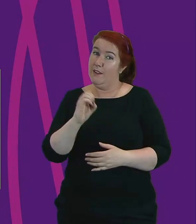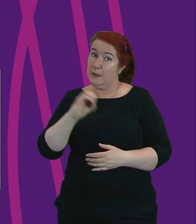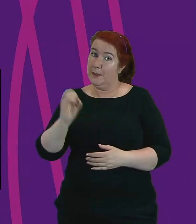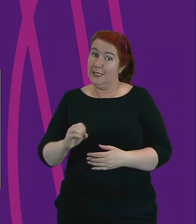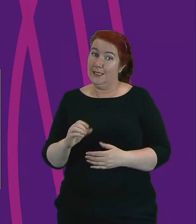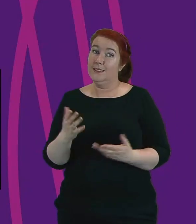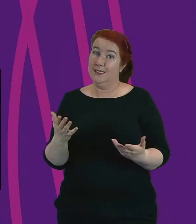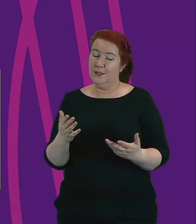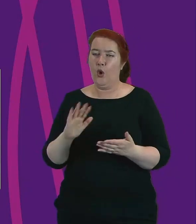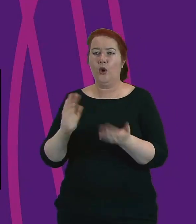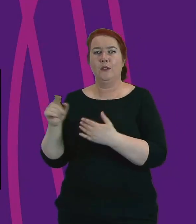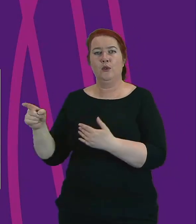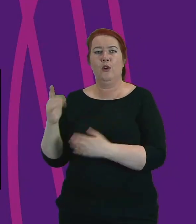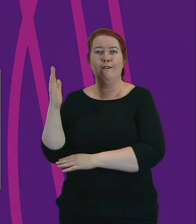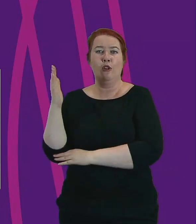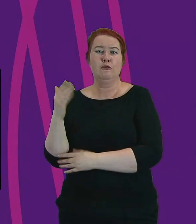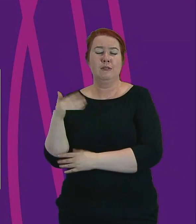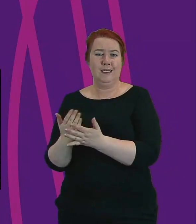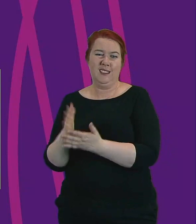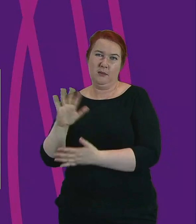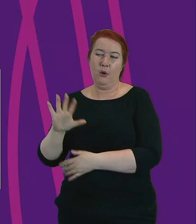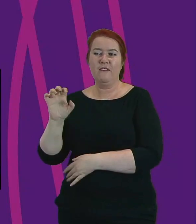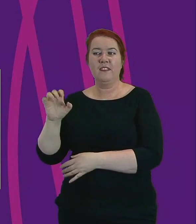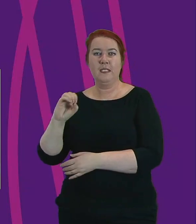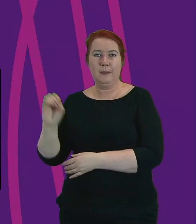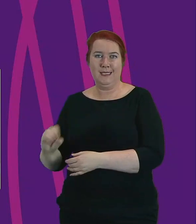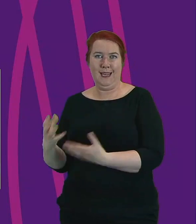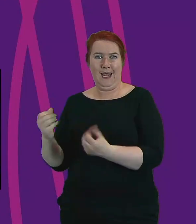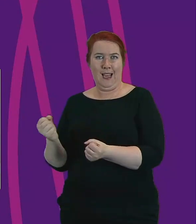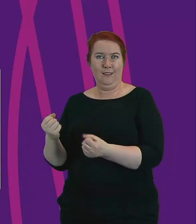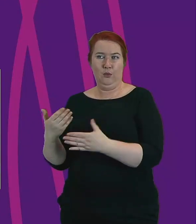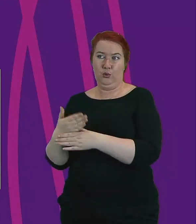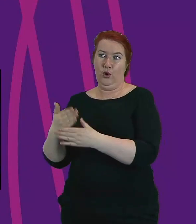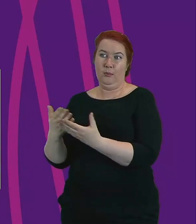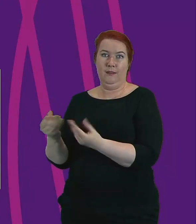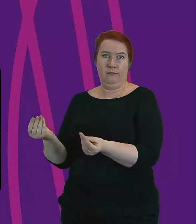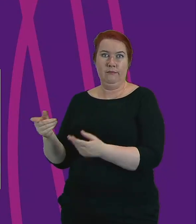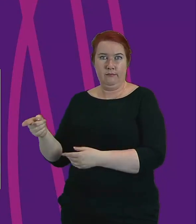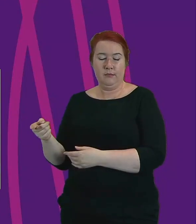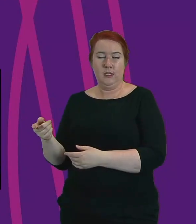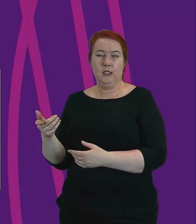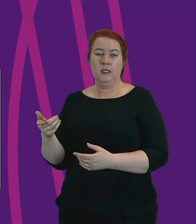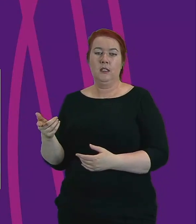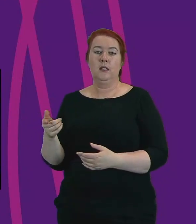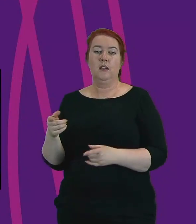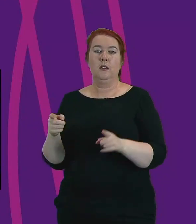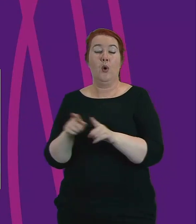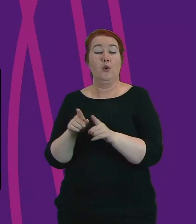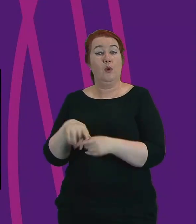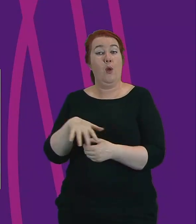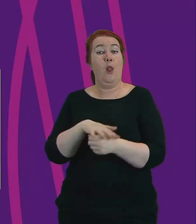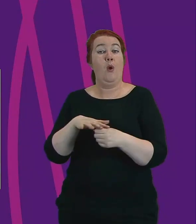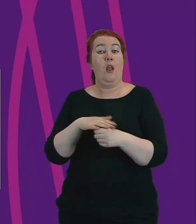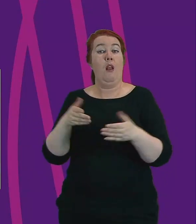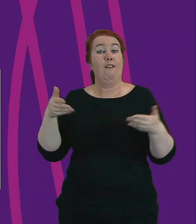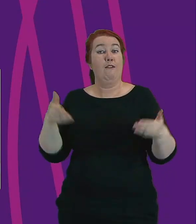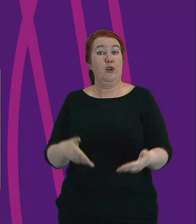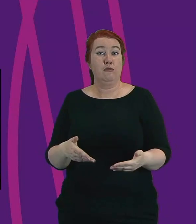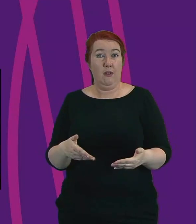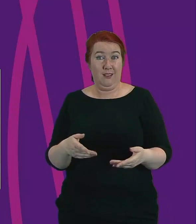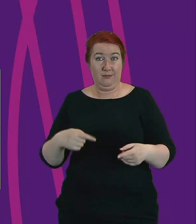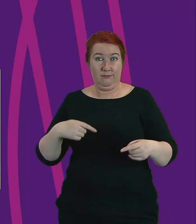to the voluntary sector, it's about 15%. And independently, a local funeral director has also raised concerns about the